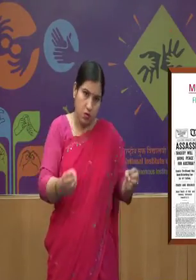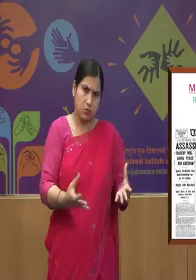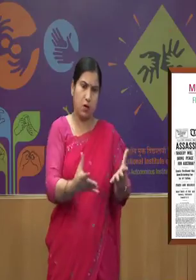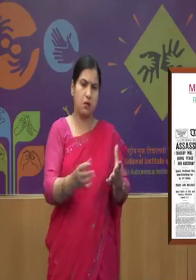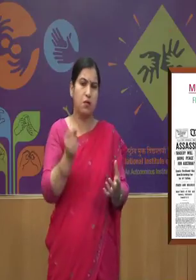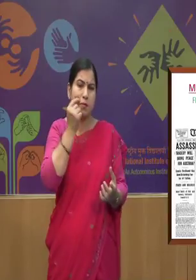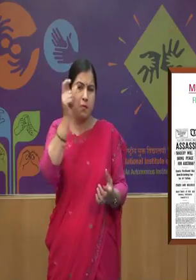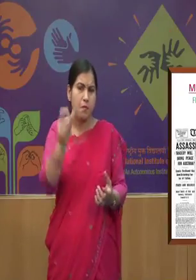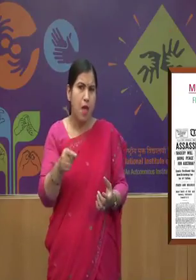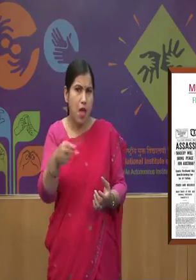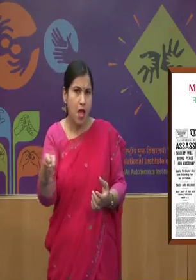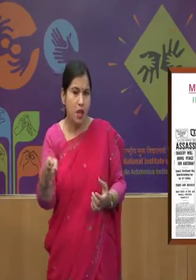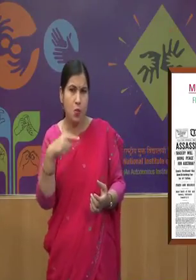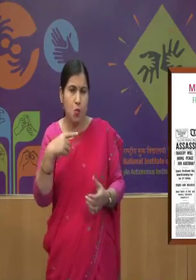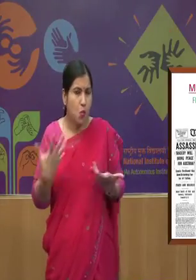Who was this Archduke Ferdinand?